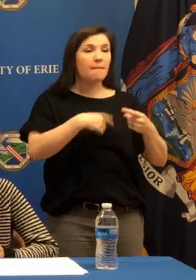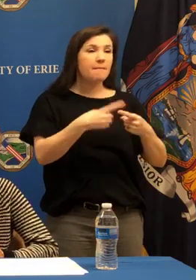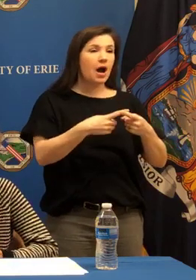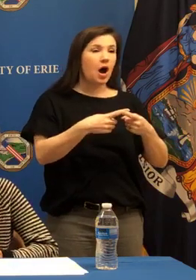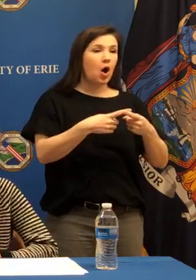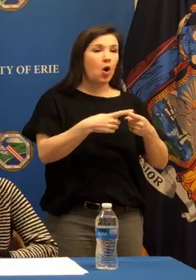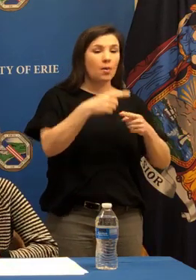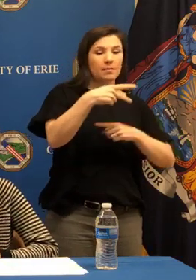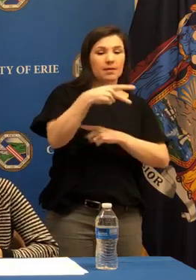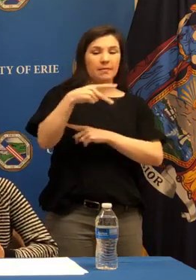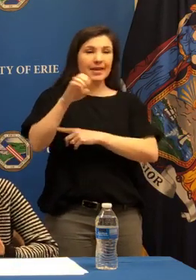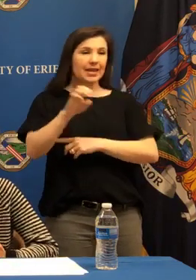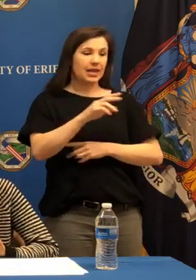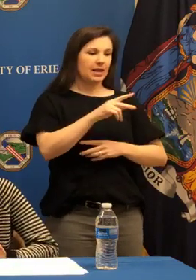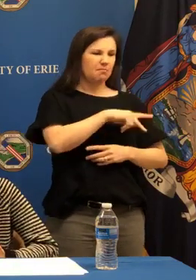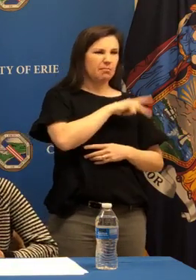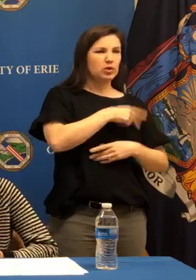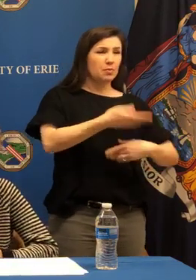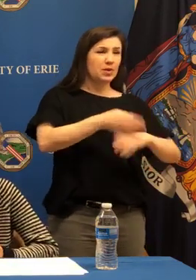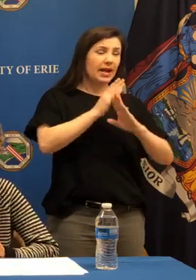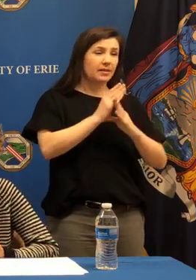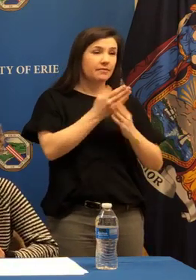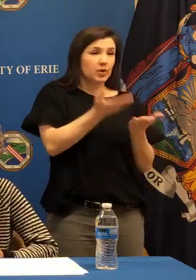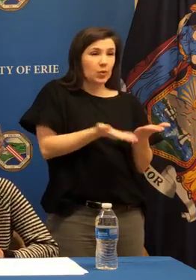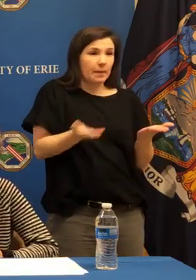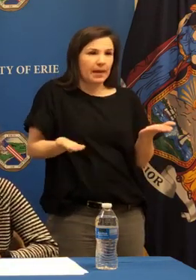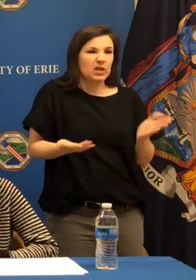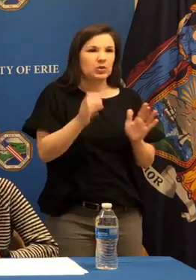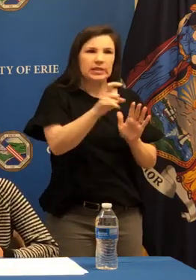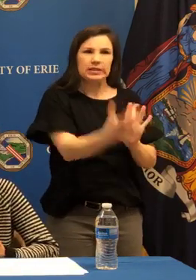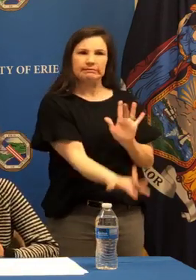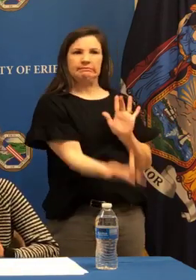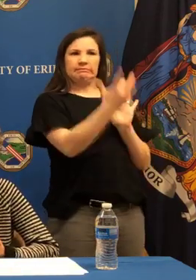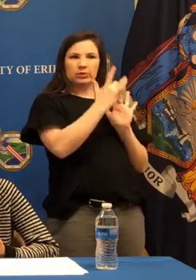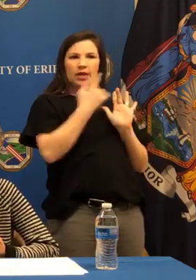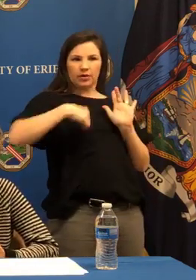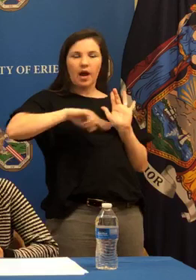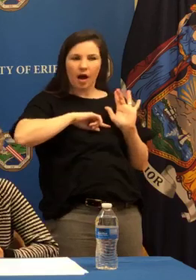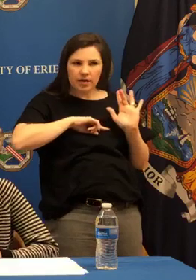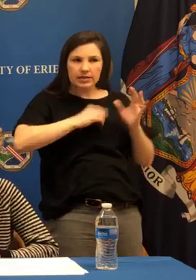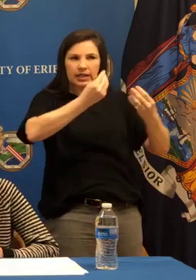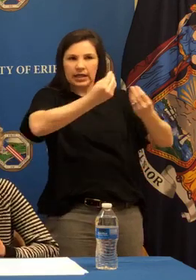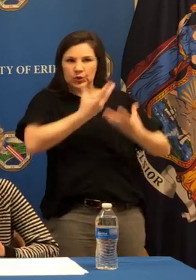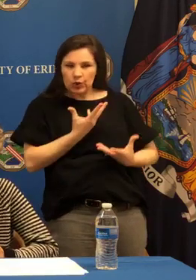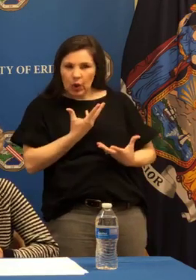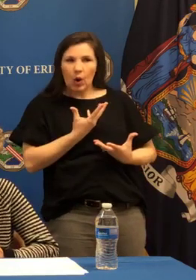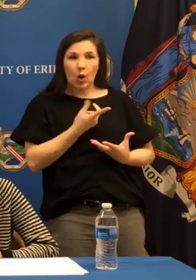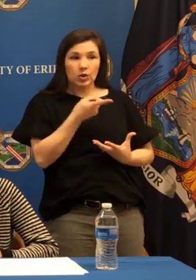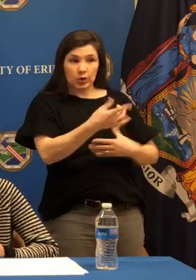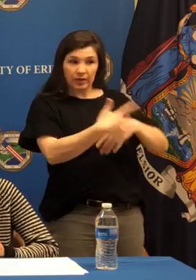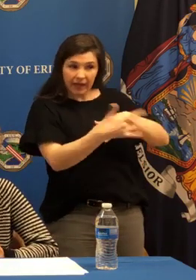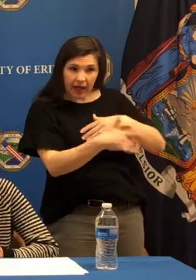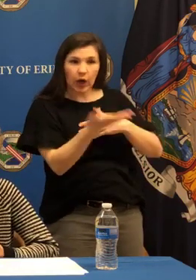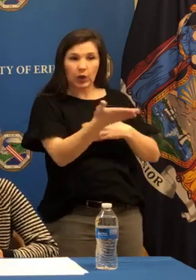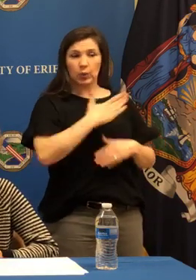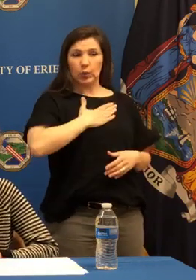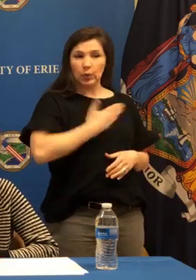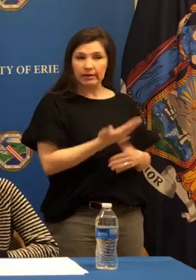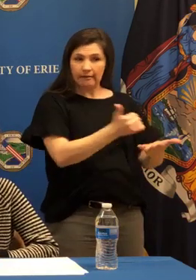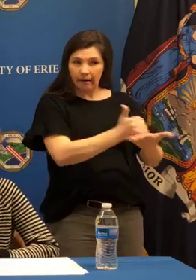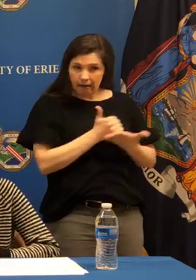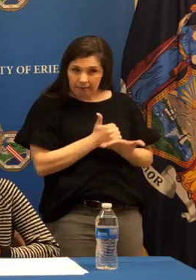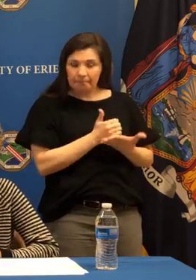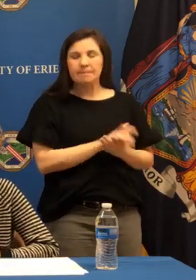personal protective equipment, we really need you to reach out to us and let us know that you're there and you're willing to help